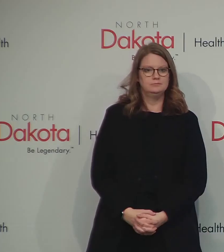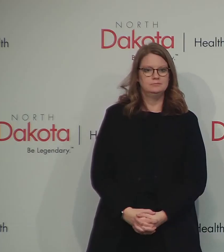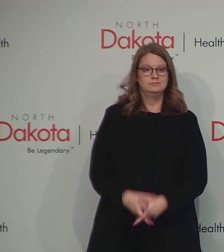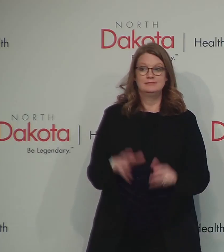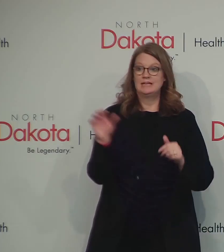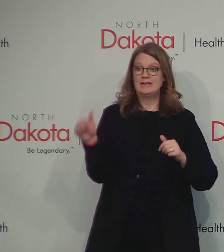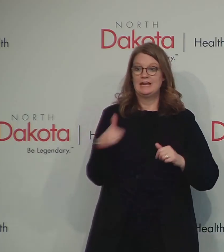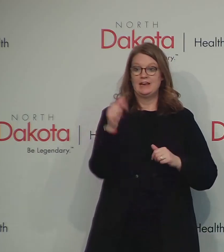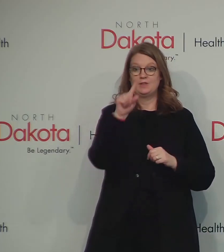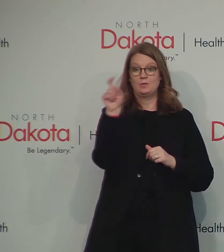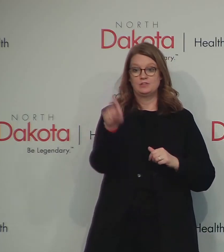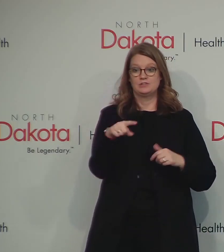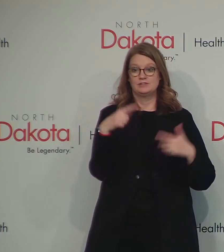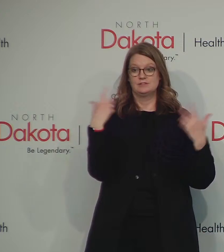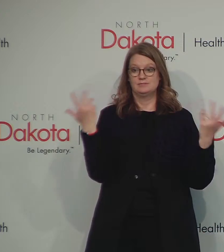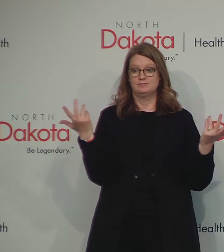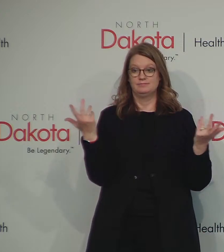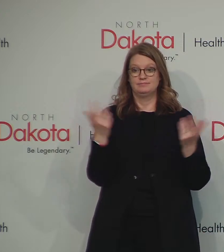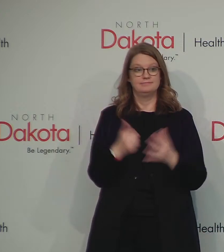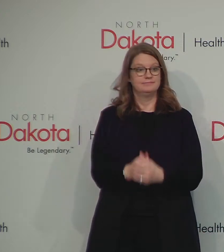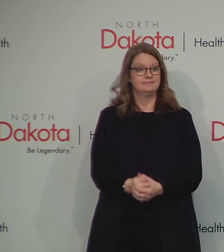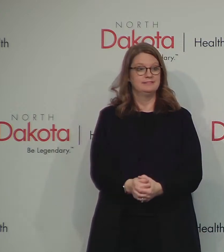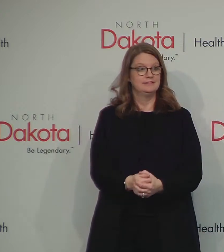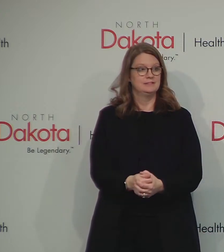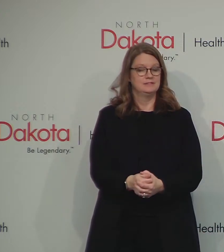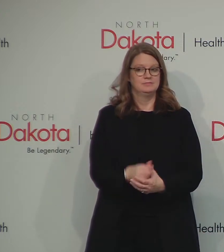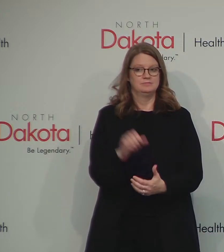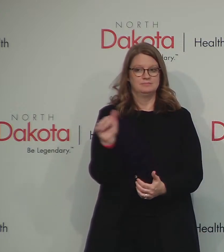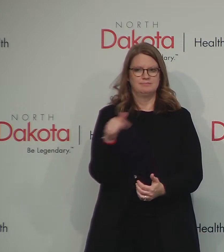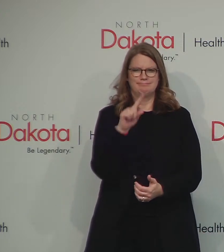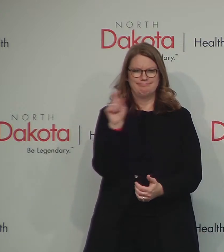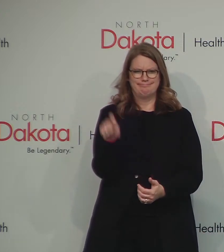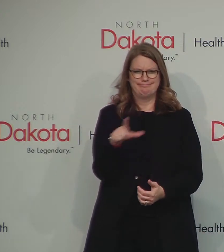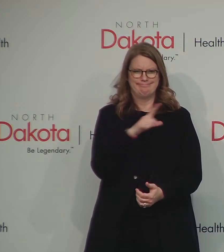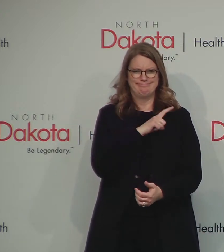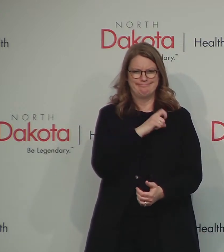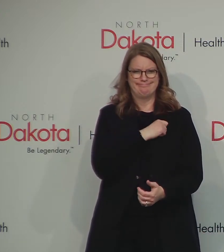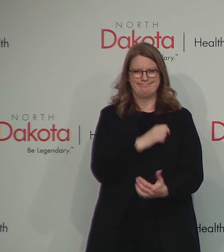Any other questions? Any questions for Lindsay?